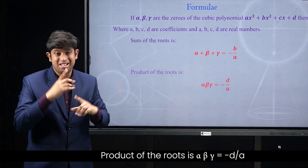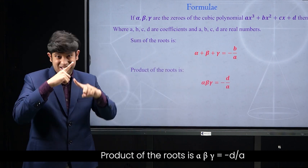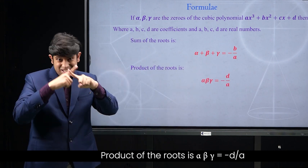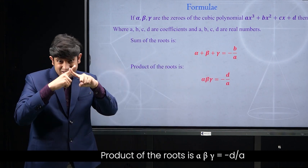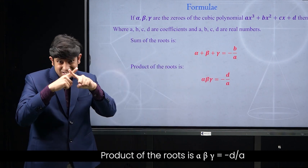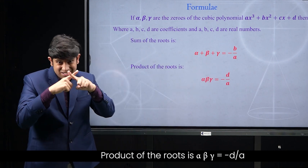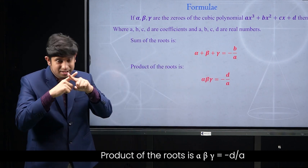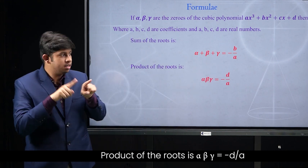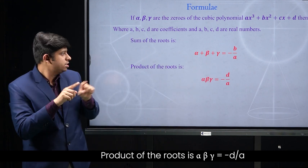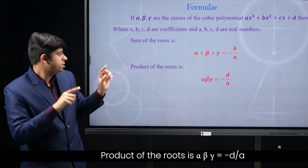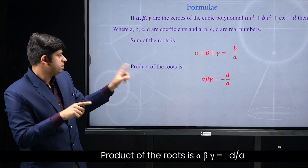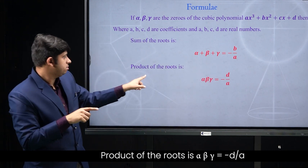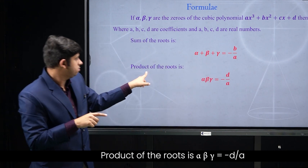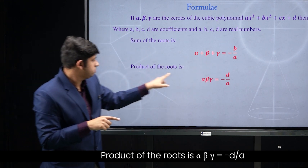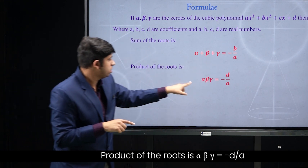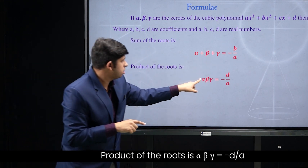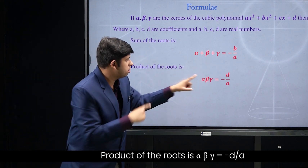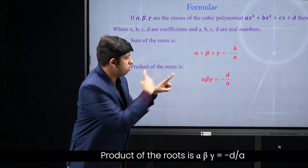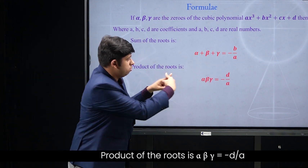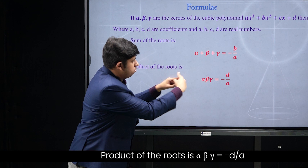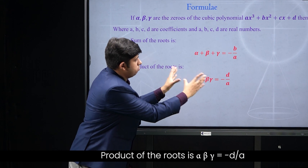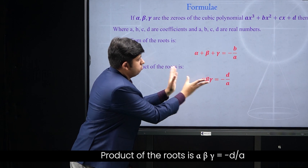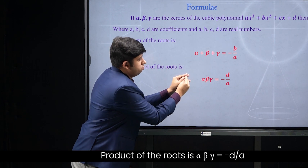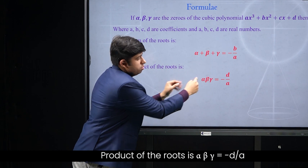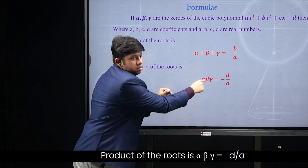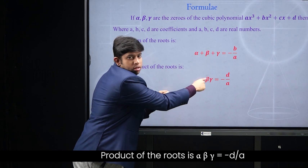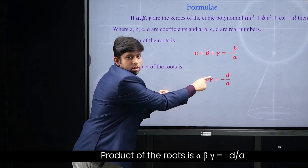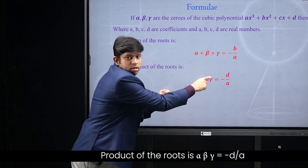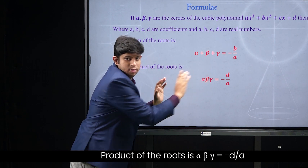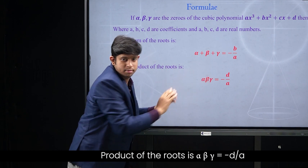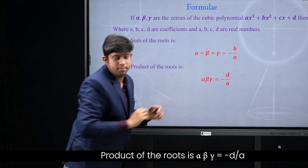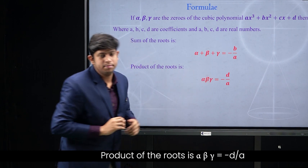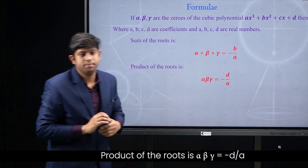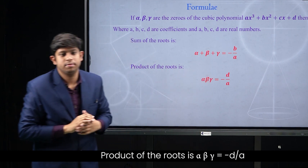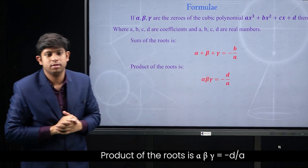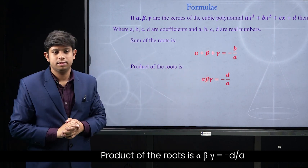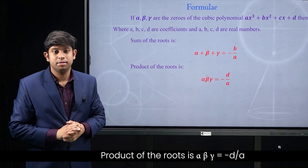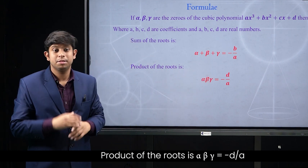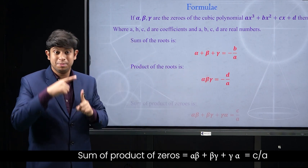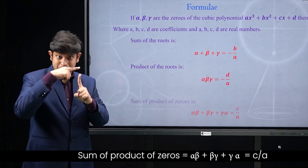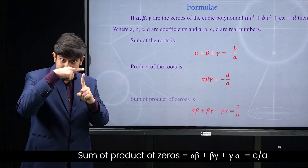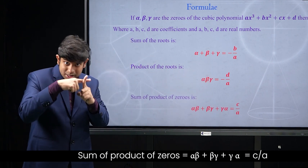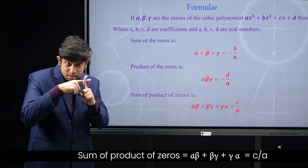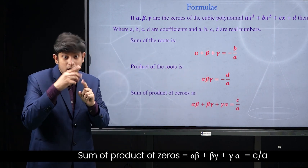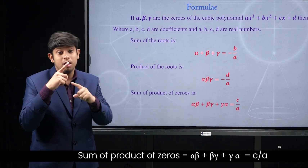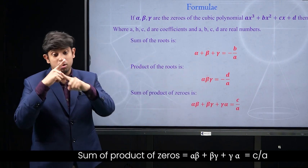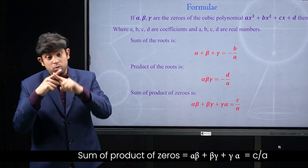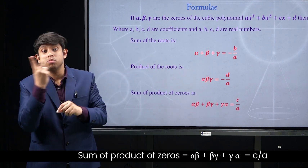Product of the roots is alpha into beta into gamma, which is equal to minus d by a. Sum of product of zeros